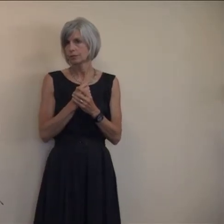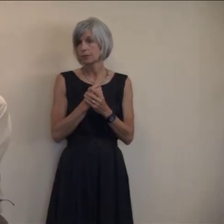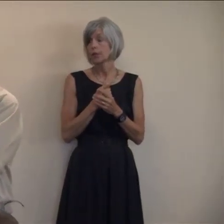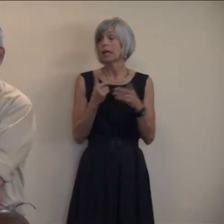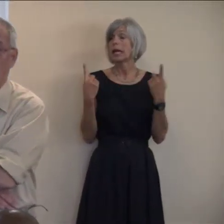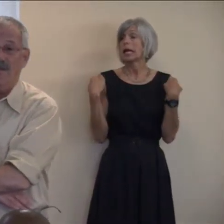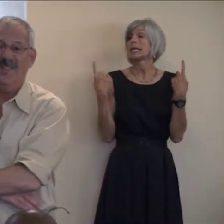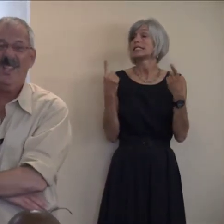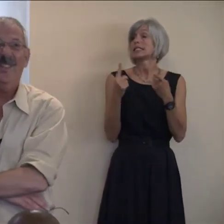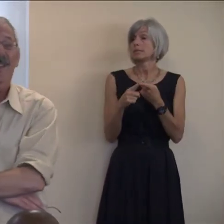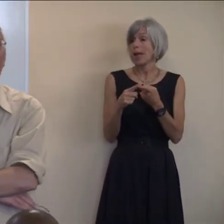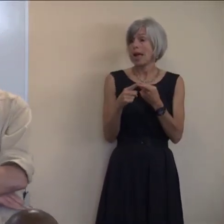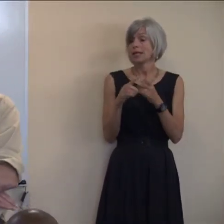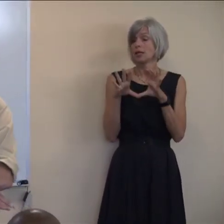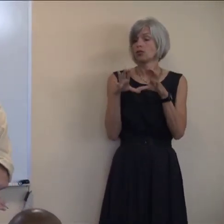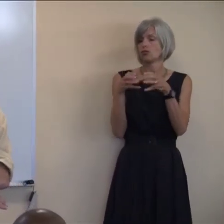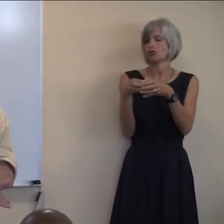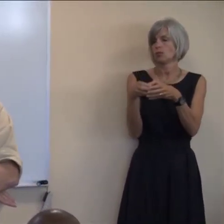Hispanic community,